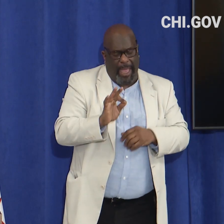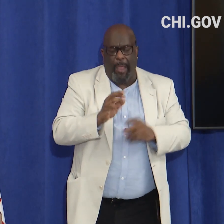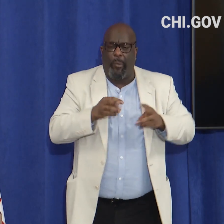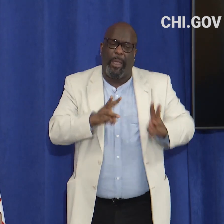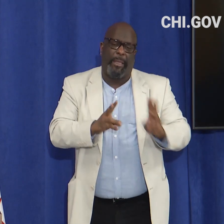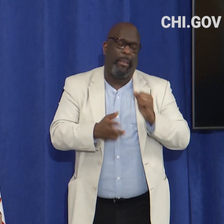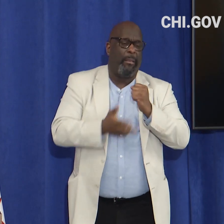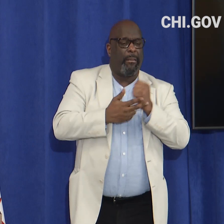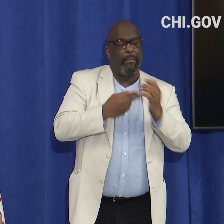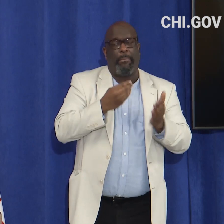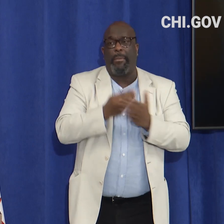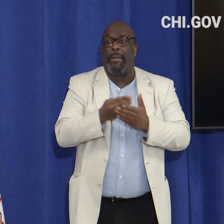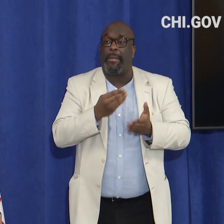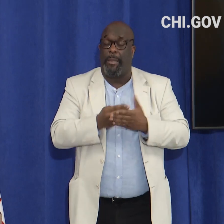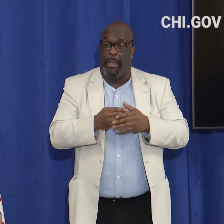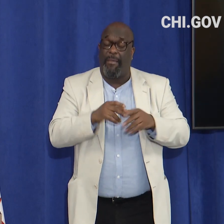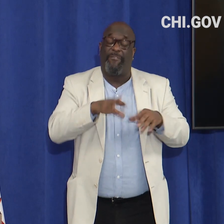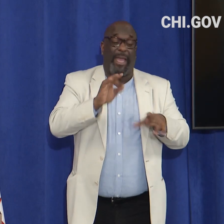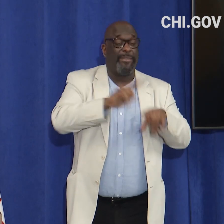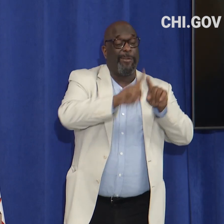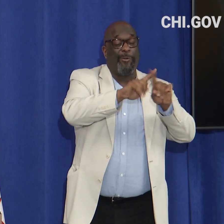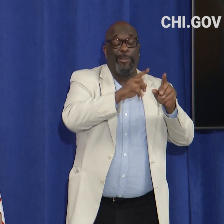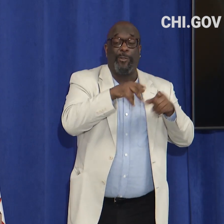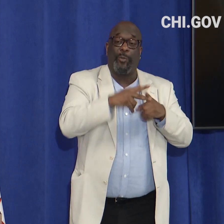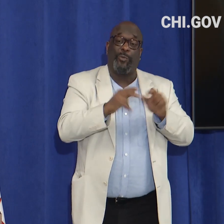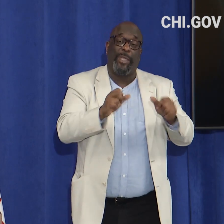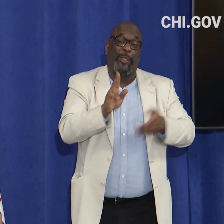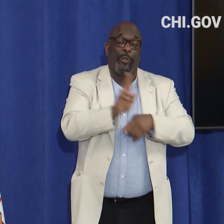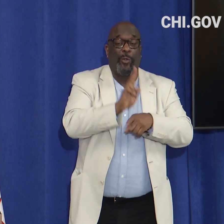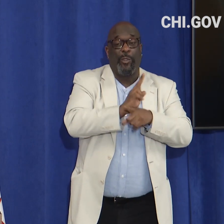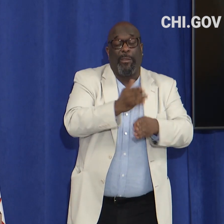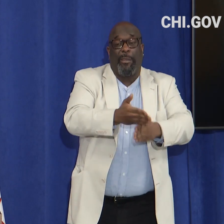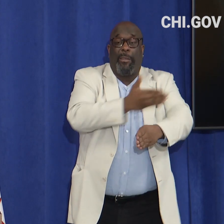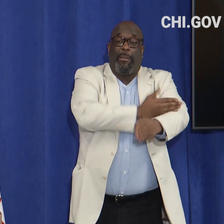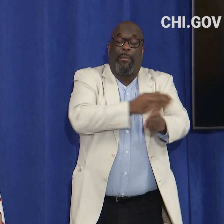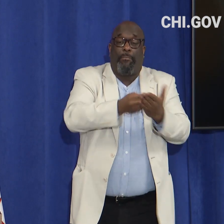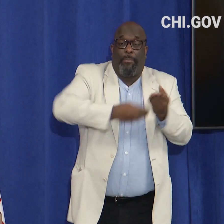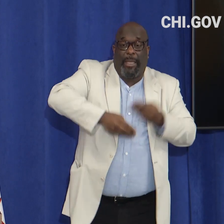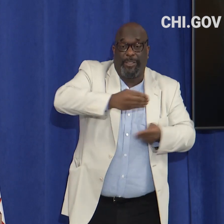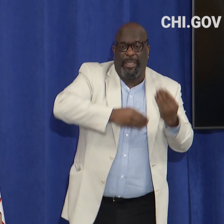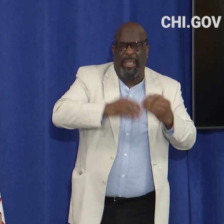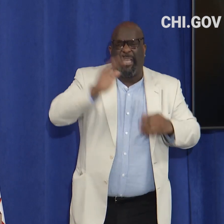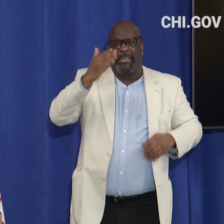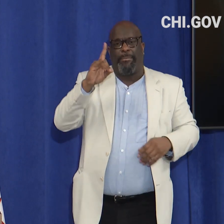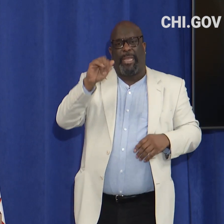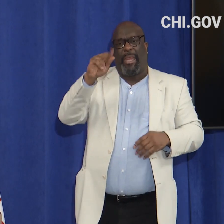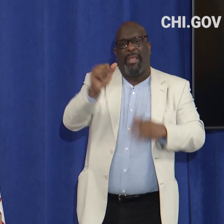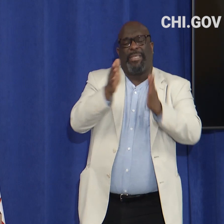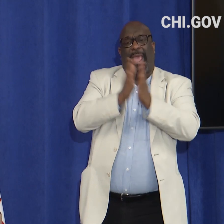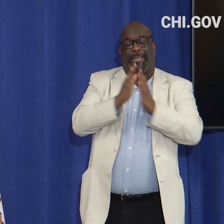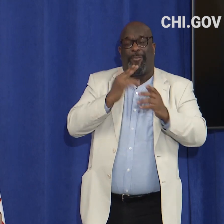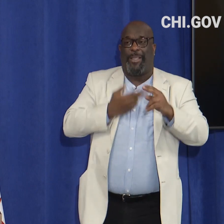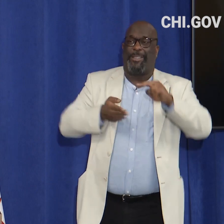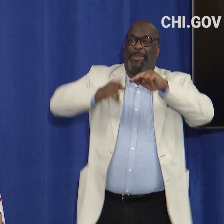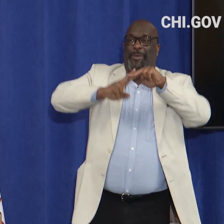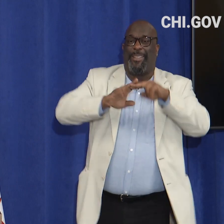are clearly tools that we can use. But as I've said over and over again, it sounds like Dana's asking for a property tax